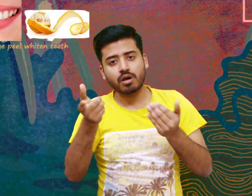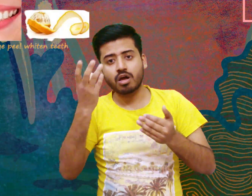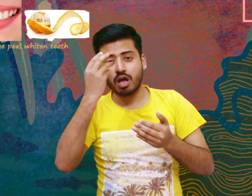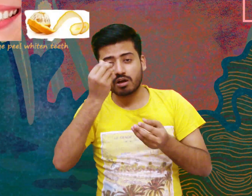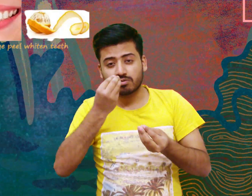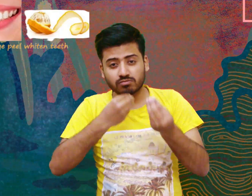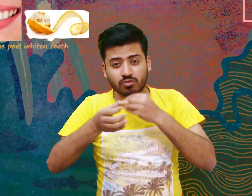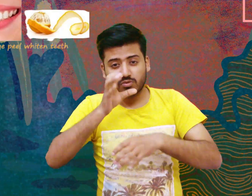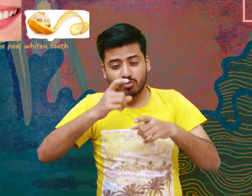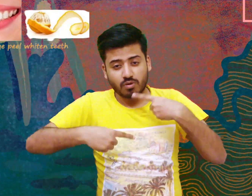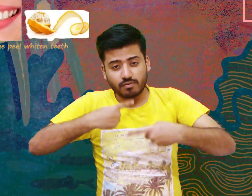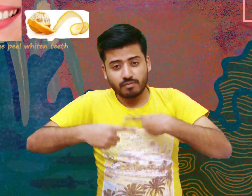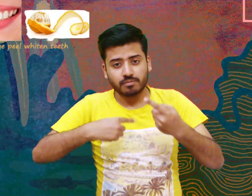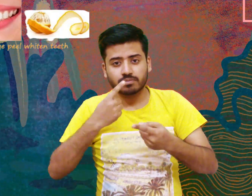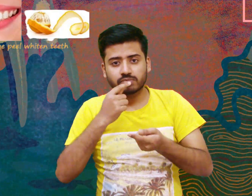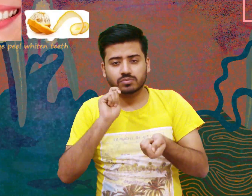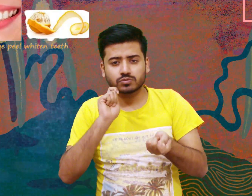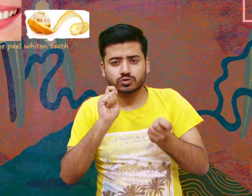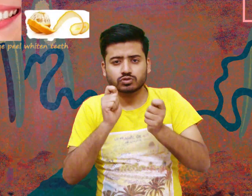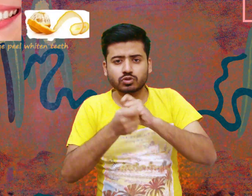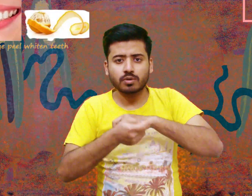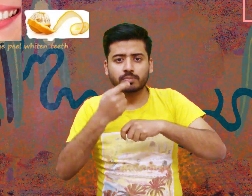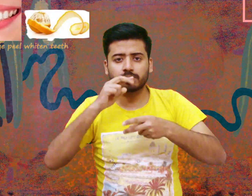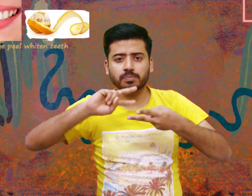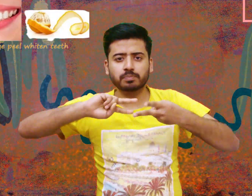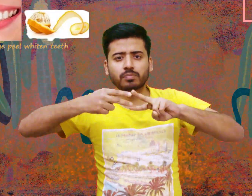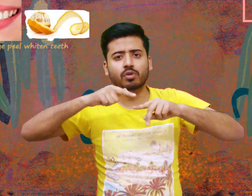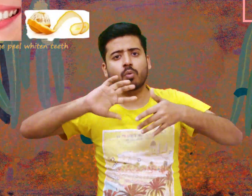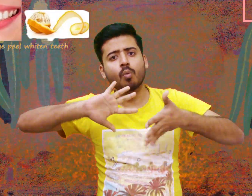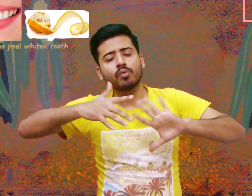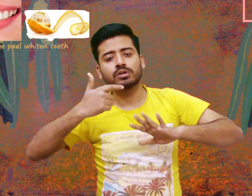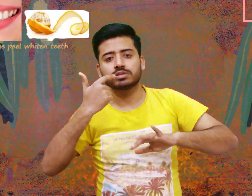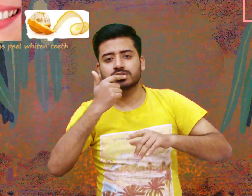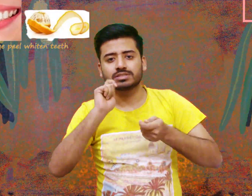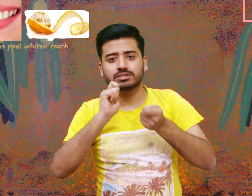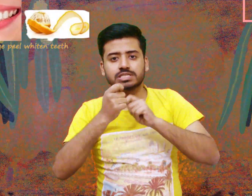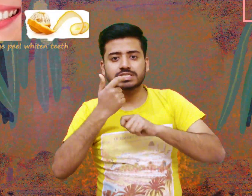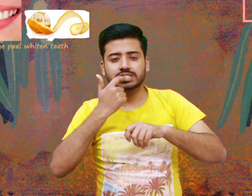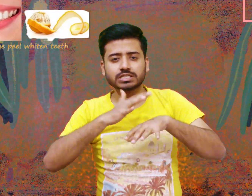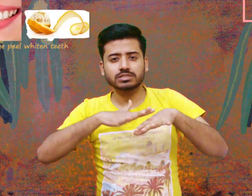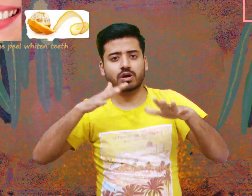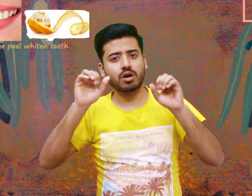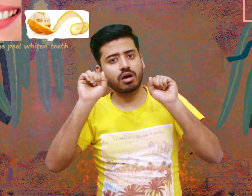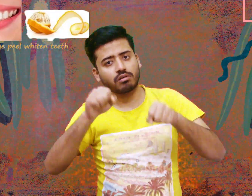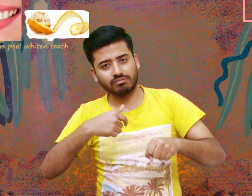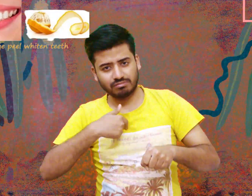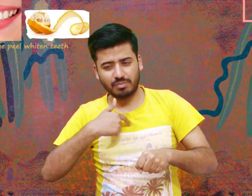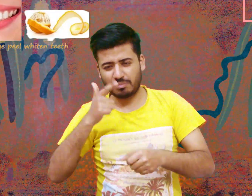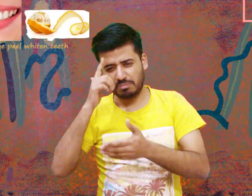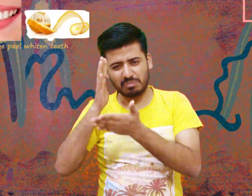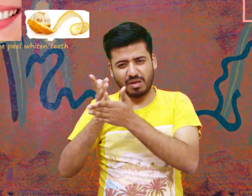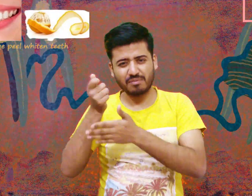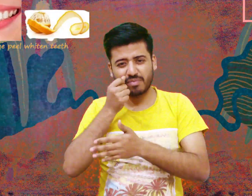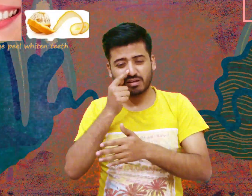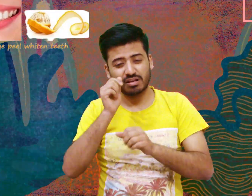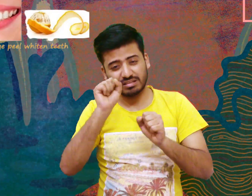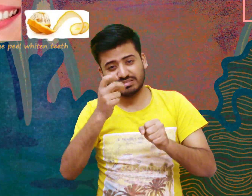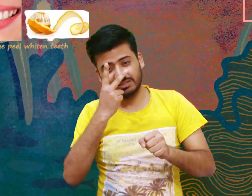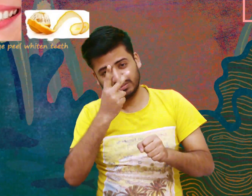at least twice daily using toothpaste with fluoride and a soft bristled toothbrush, unless your dentist tells you otherwise. Floss once a